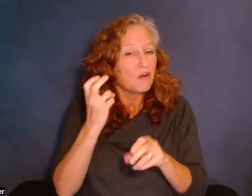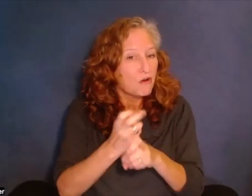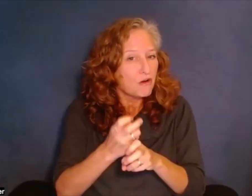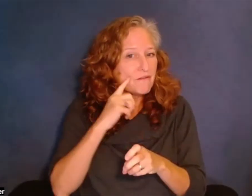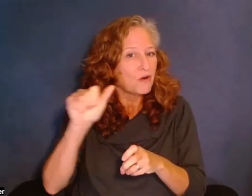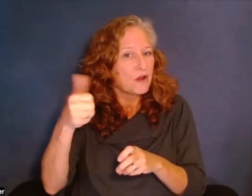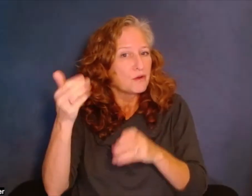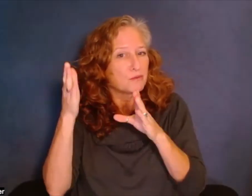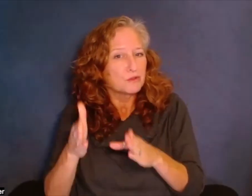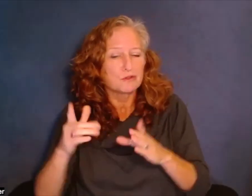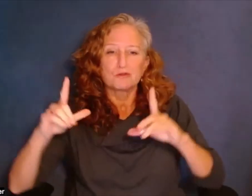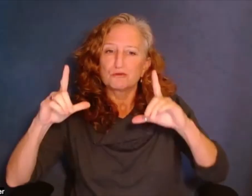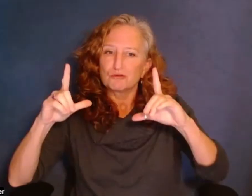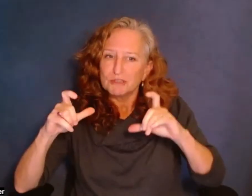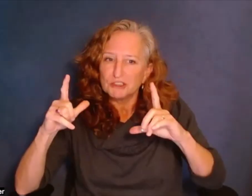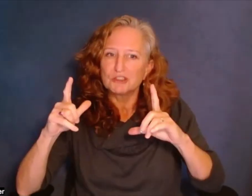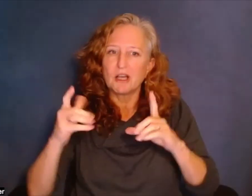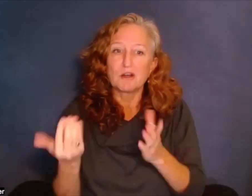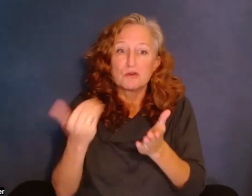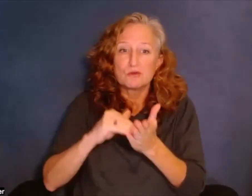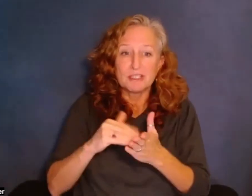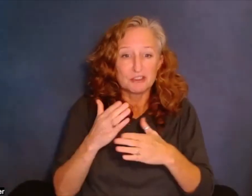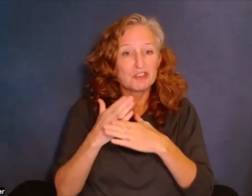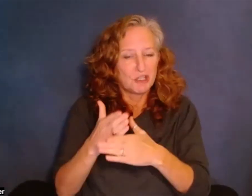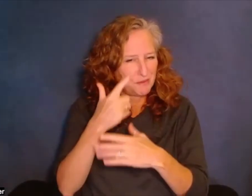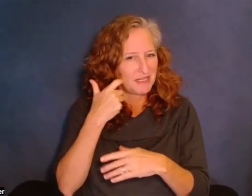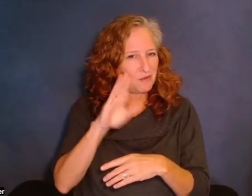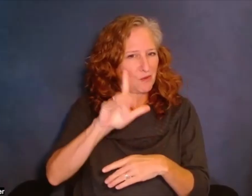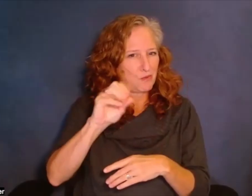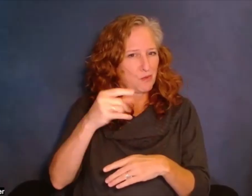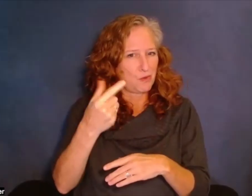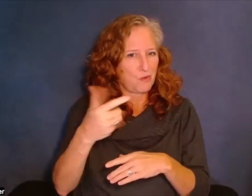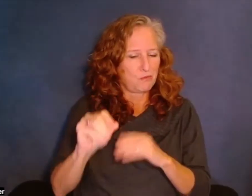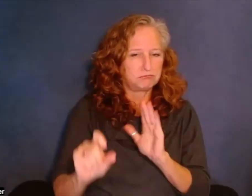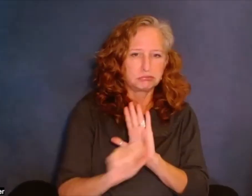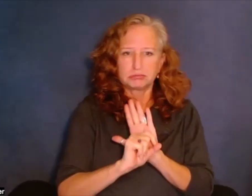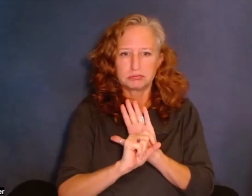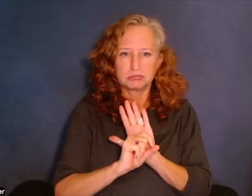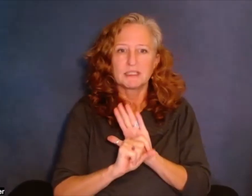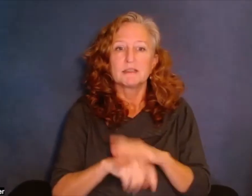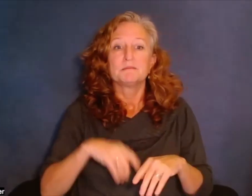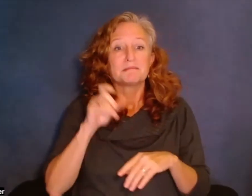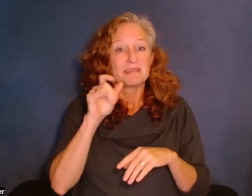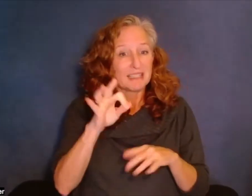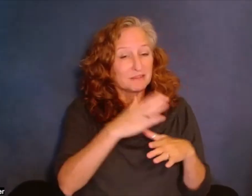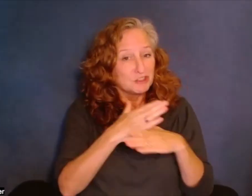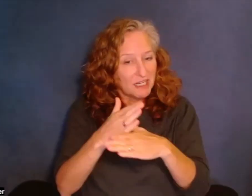down. And I guarantee that if you keep showing up consistently for your business, you will see results. Thank you all so